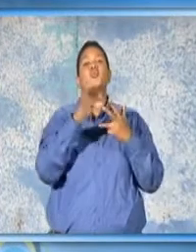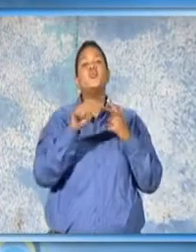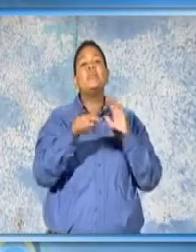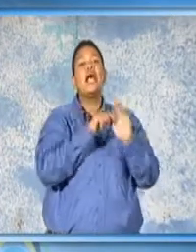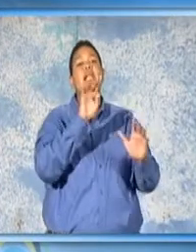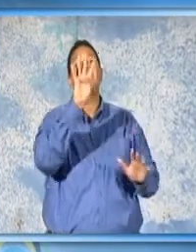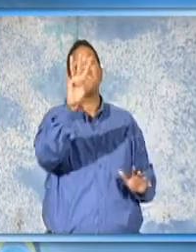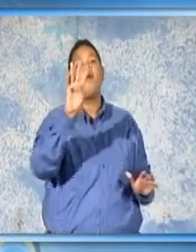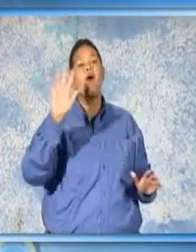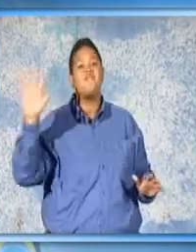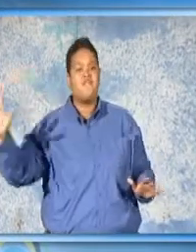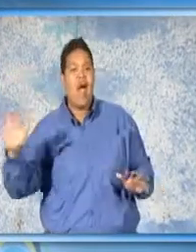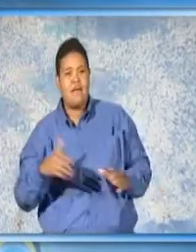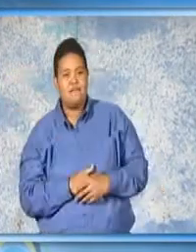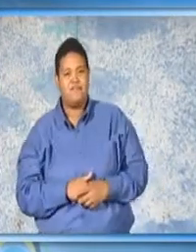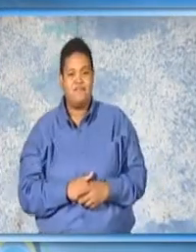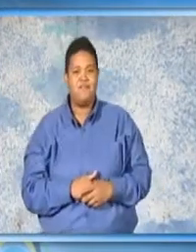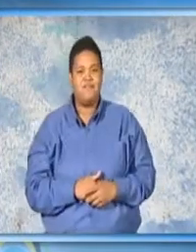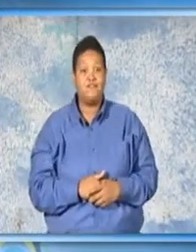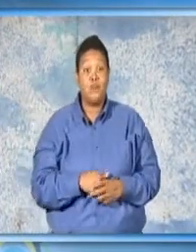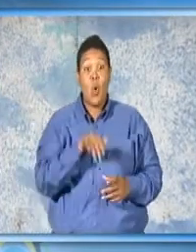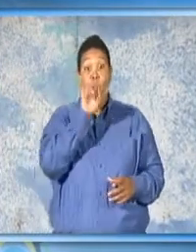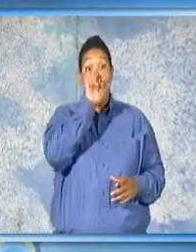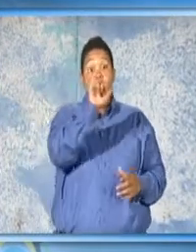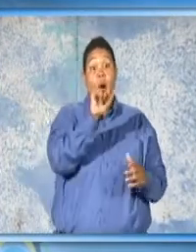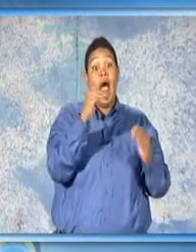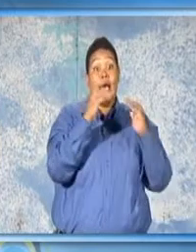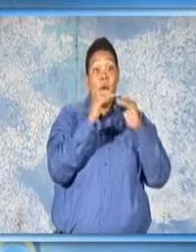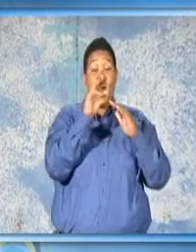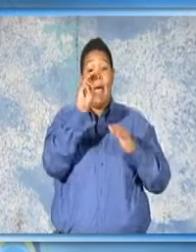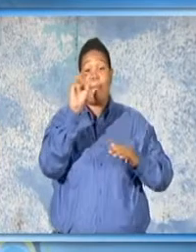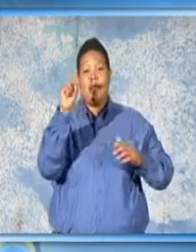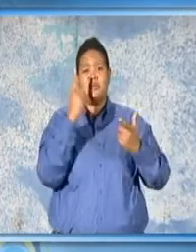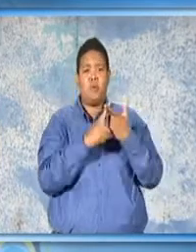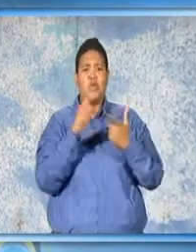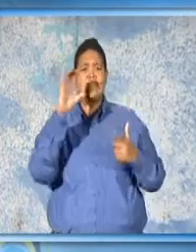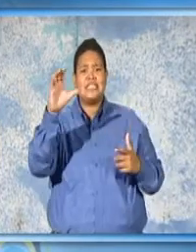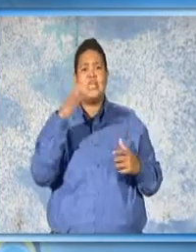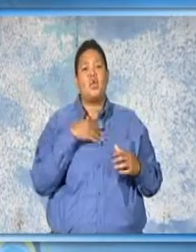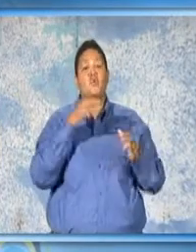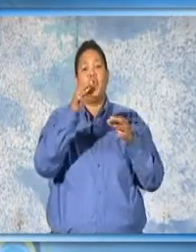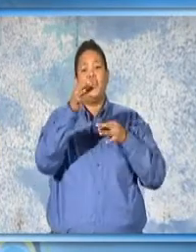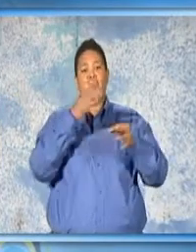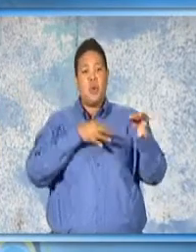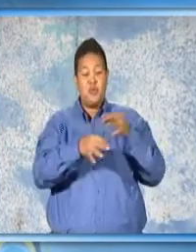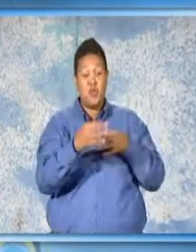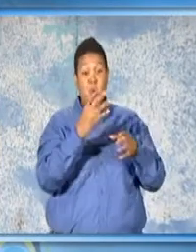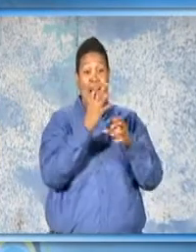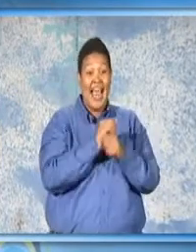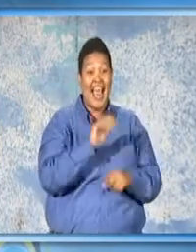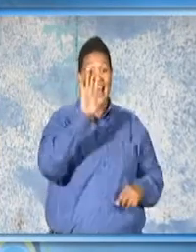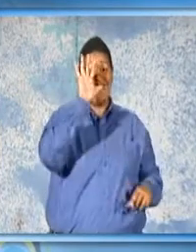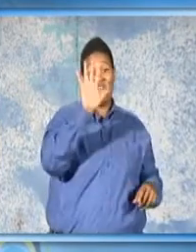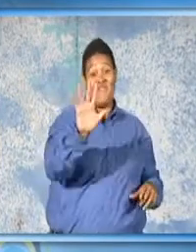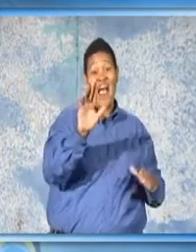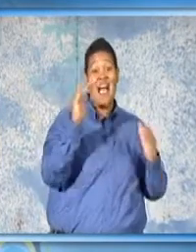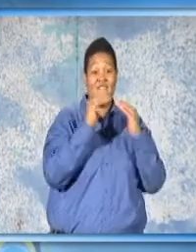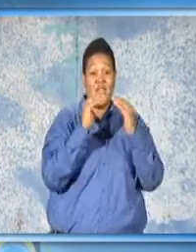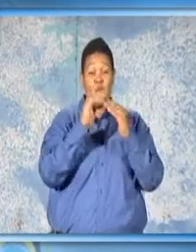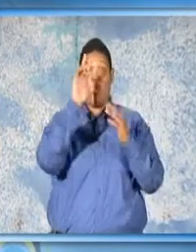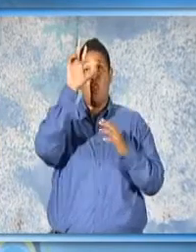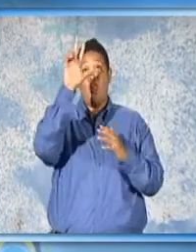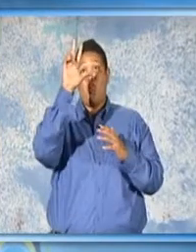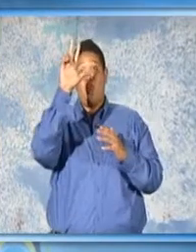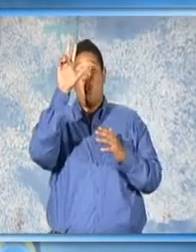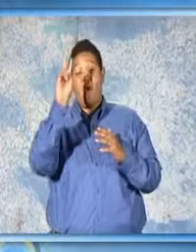5. So in y equals mx plus c, we substitute and get 5 equals 3 over 2